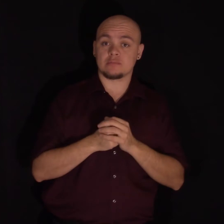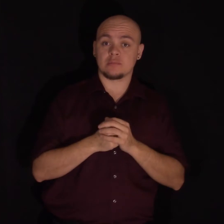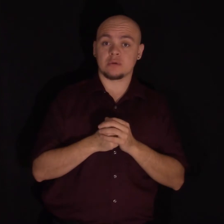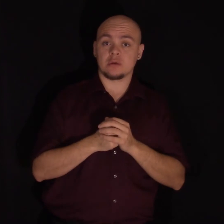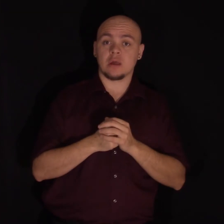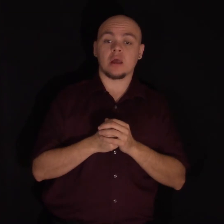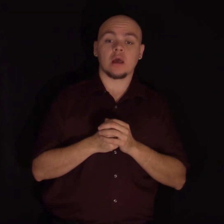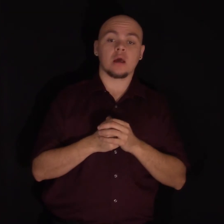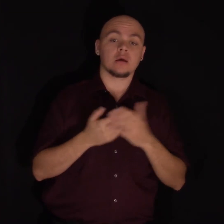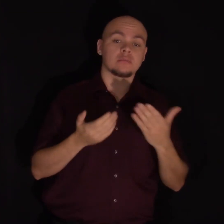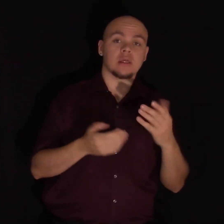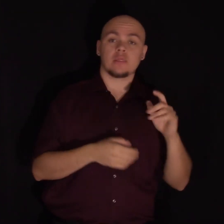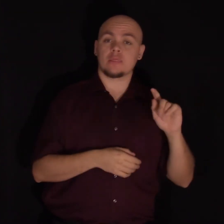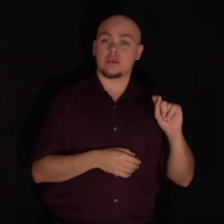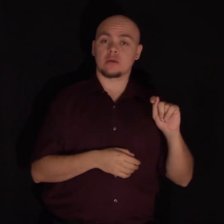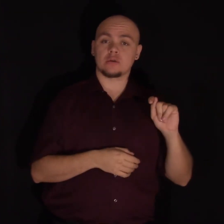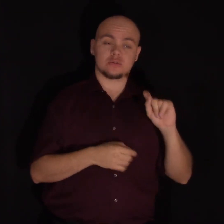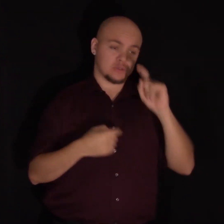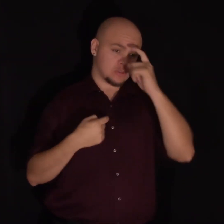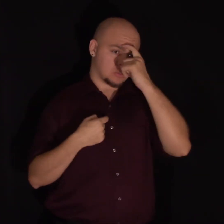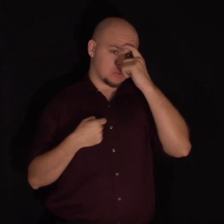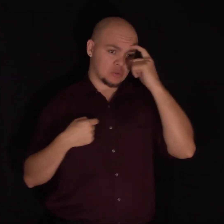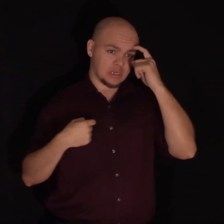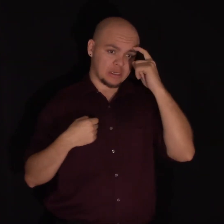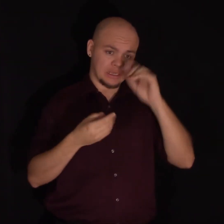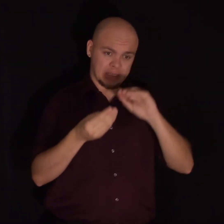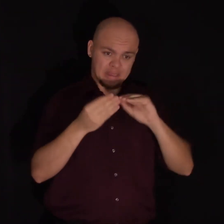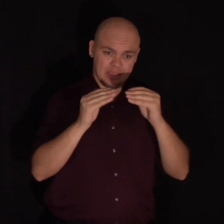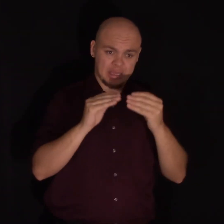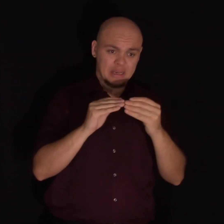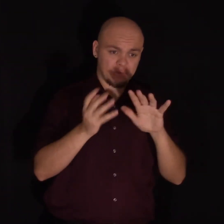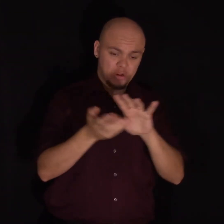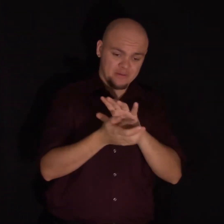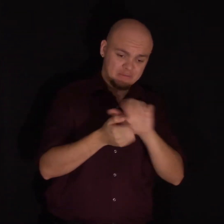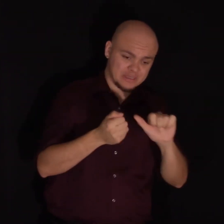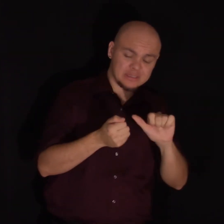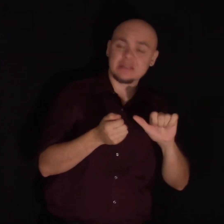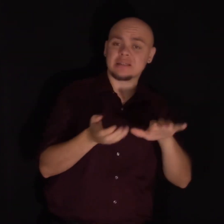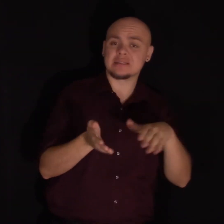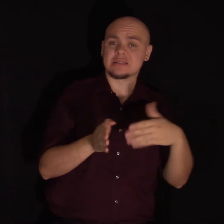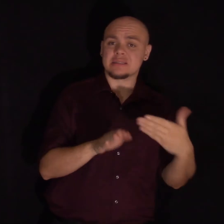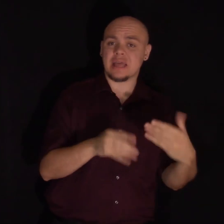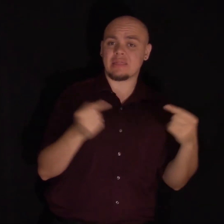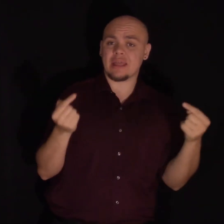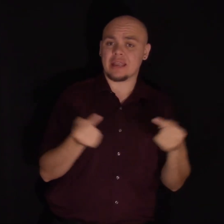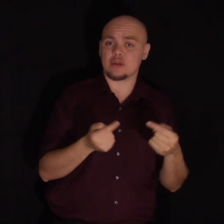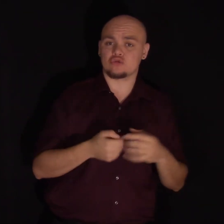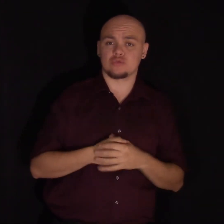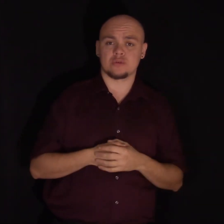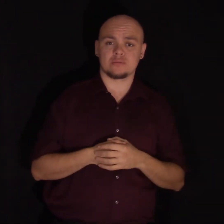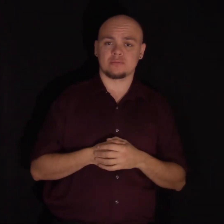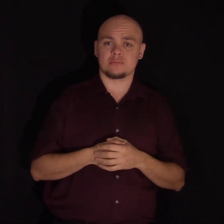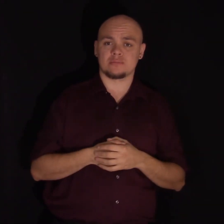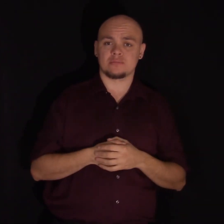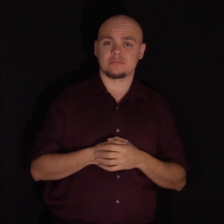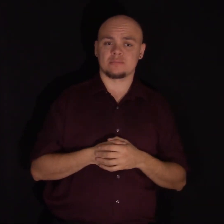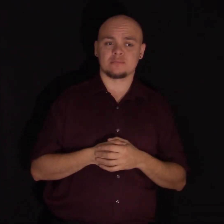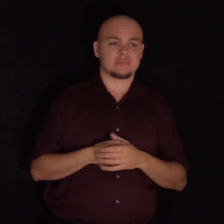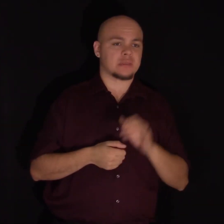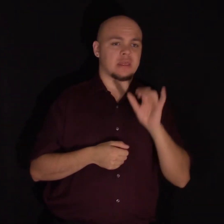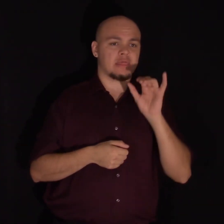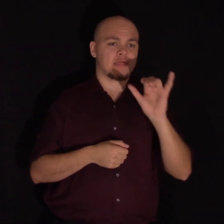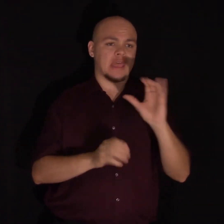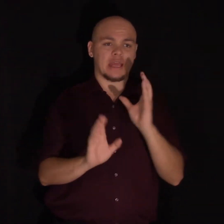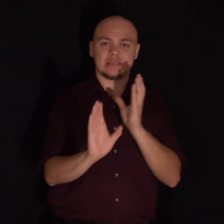can't be measured only by the number of deaths and injuries that took place. There's no way to quantify the